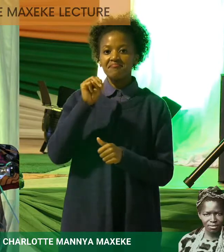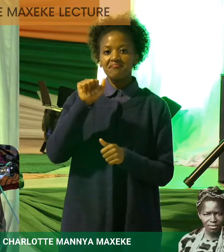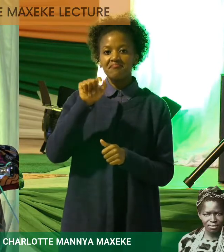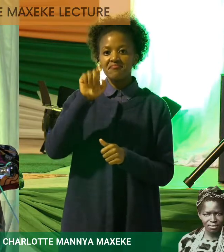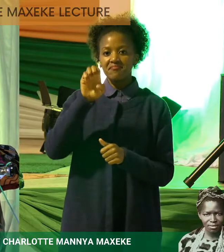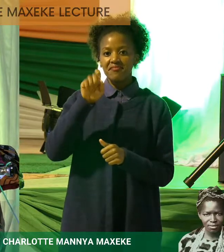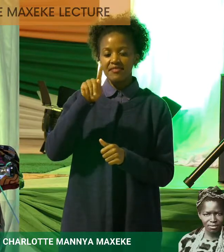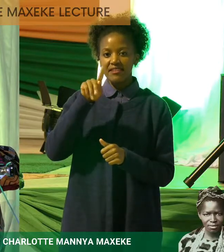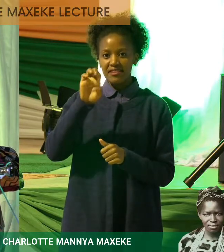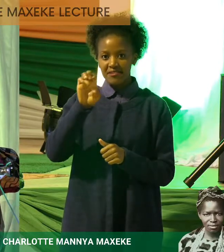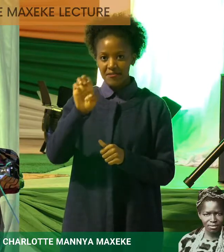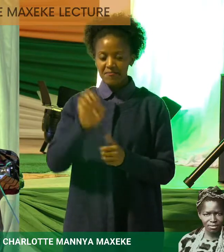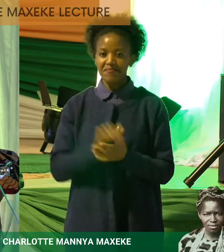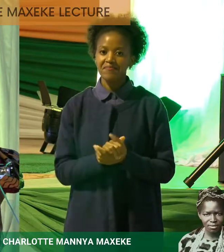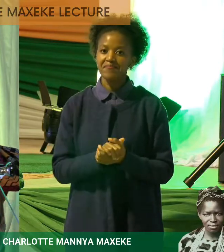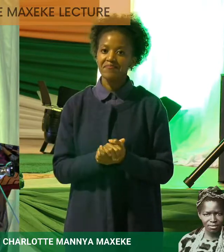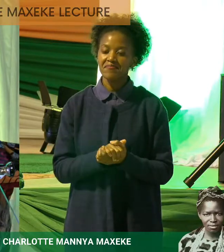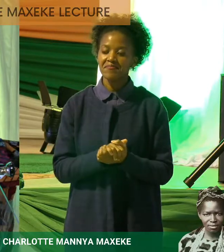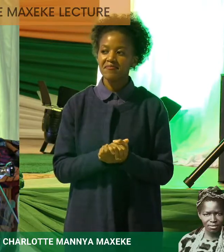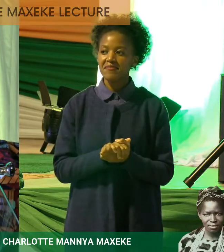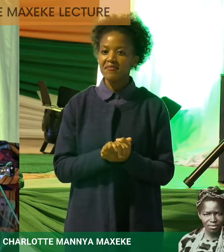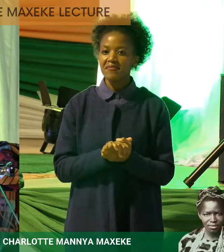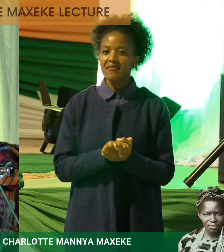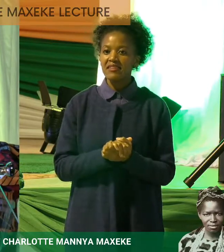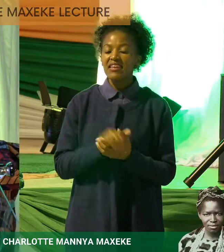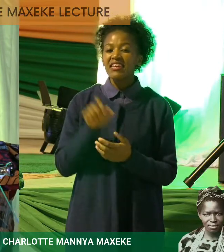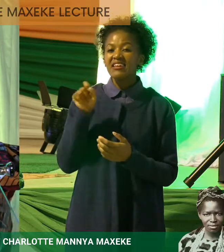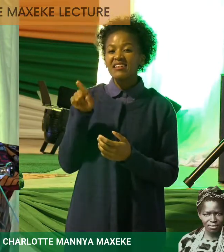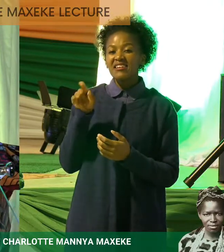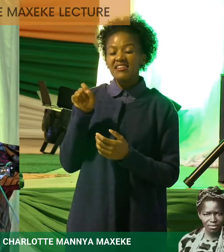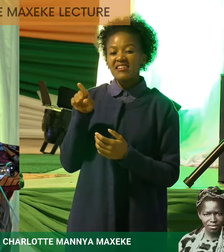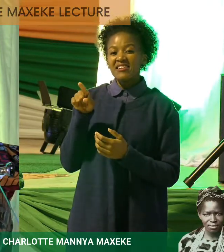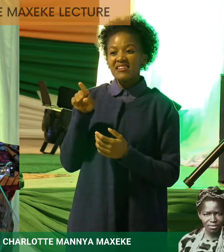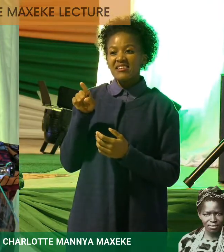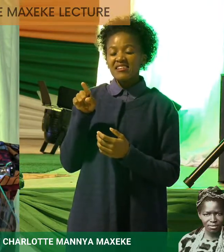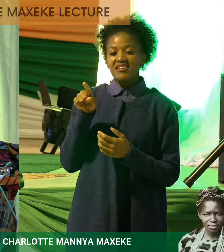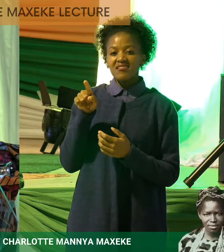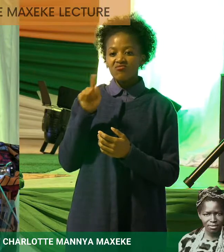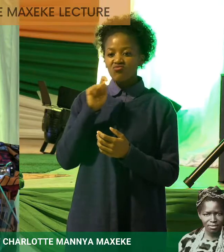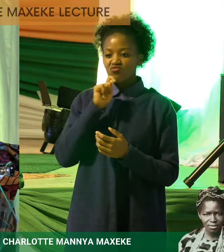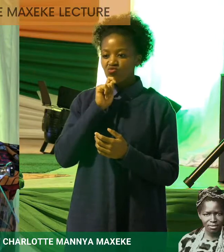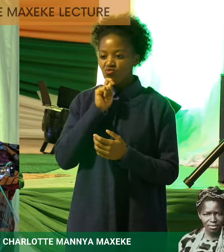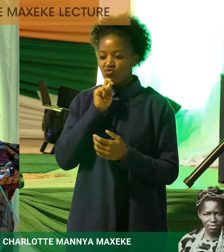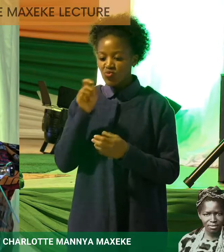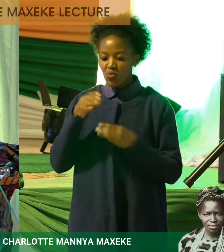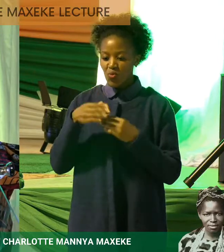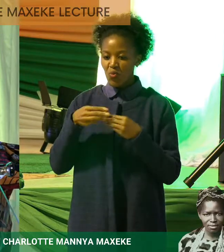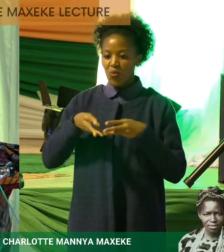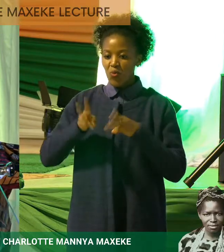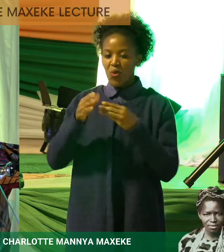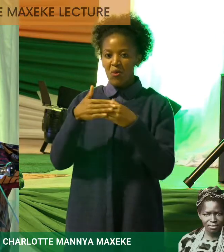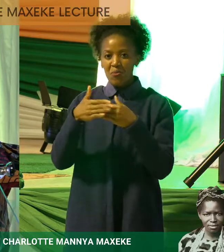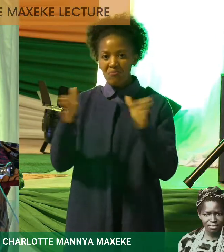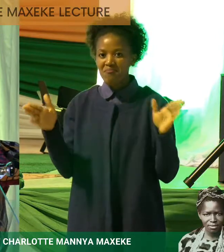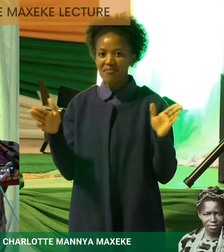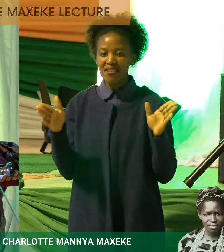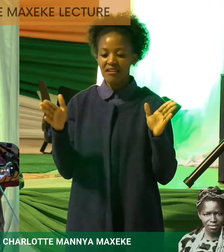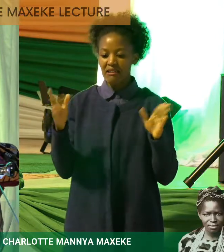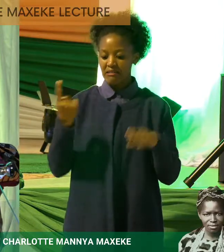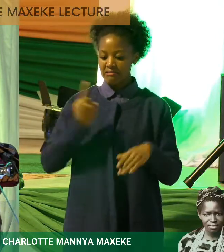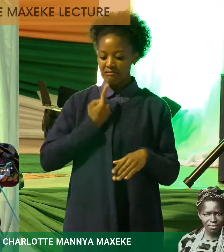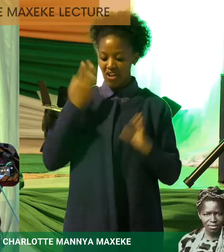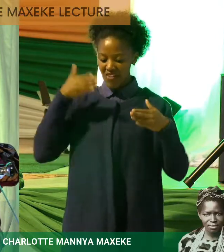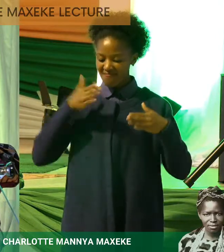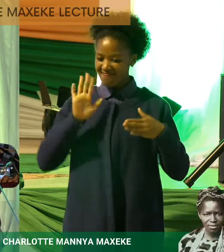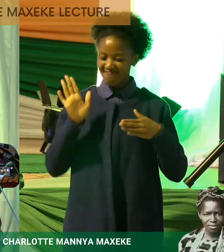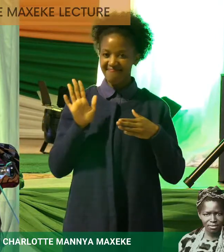of Charlotte Maxeke. She was, of course, a pioneer, a selfless woman, imbokoto, and I